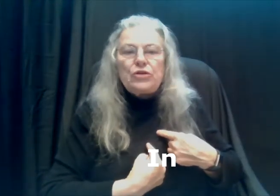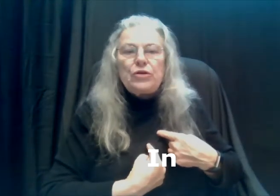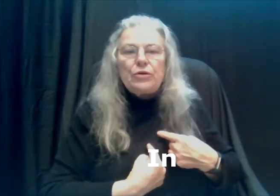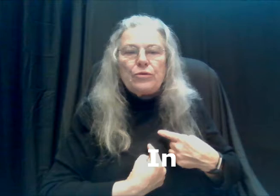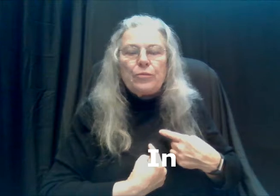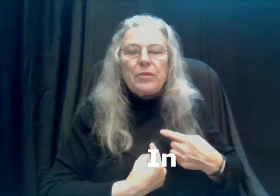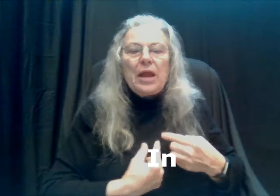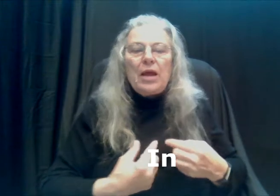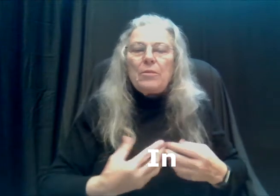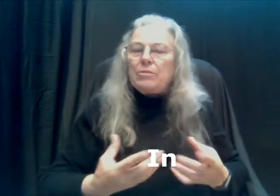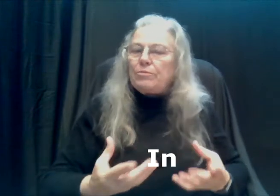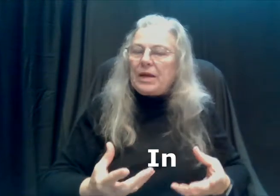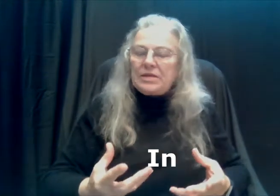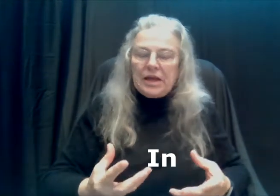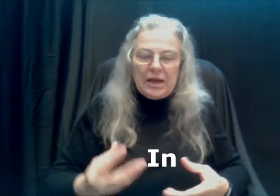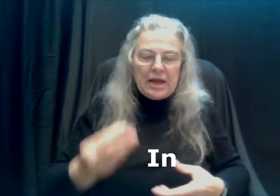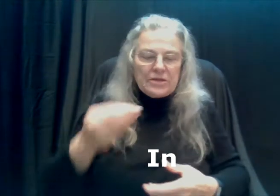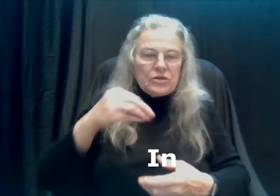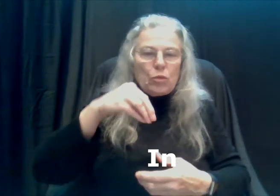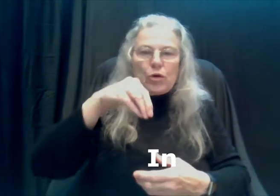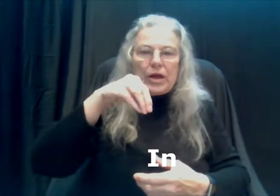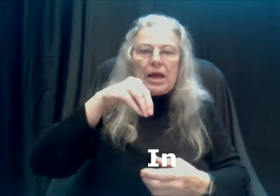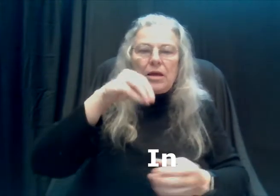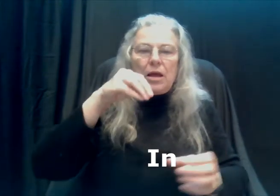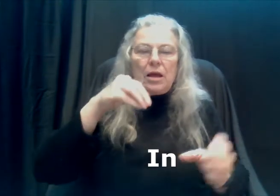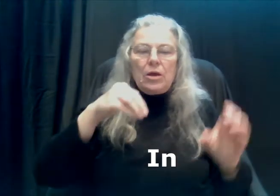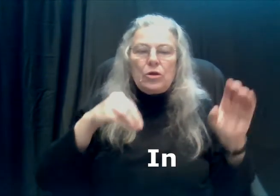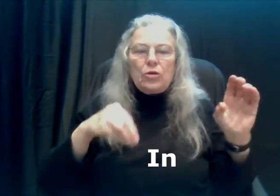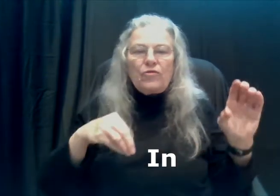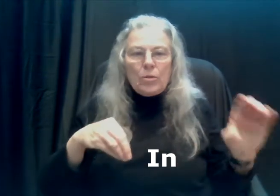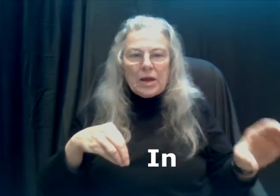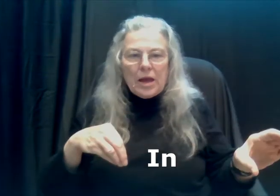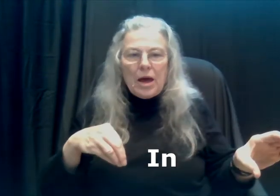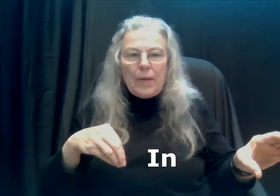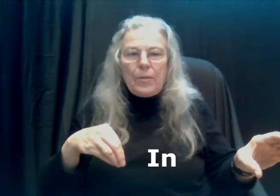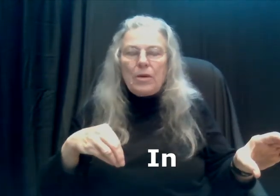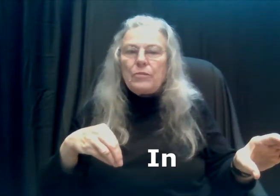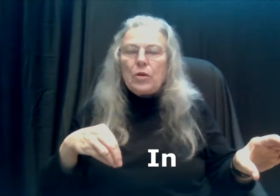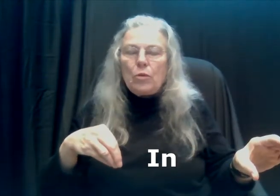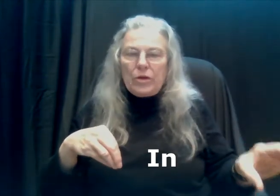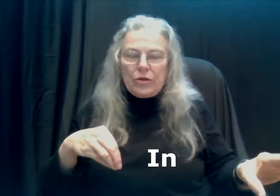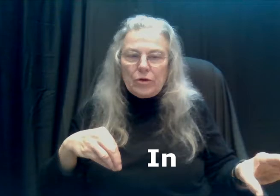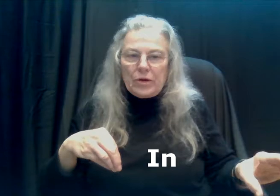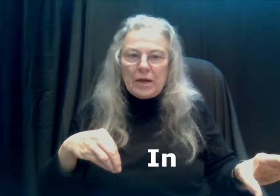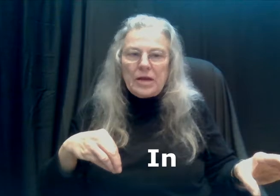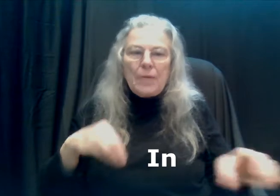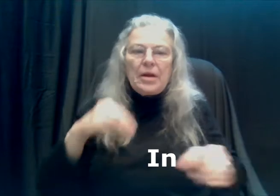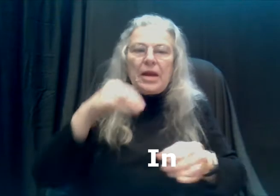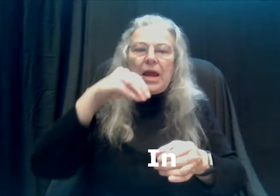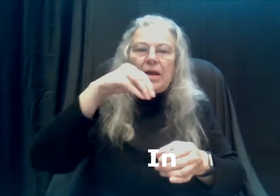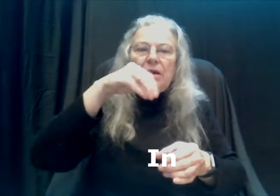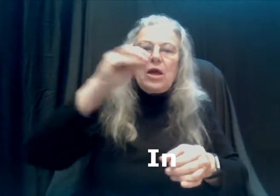Into. Basically, it's the word in. You form a cup with your non-dominant hand.